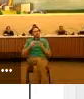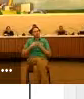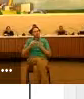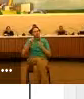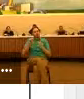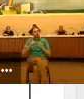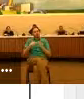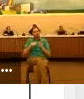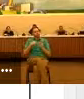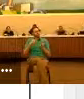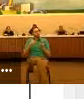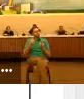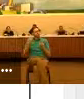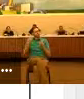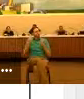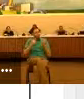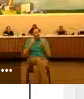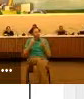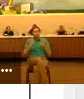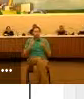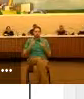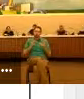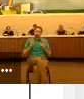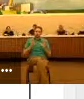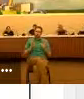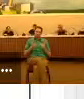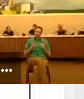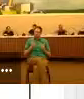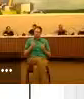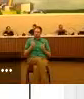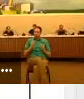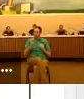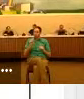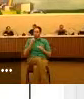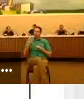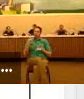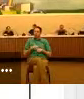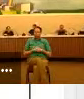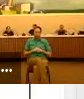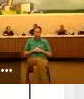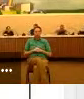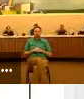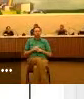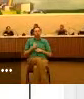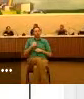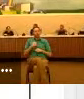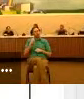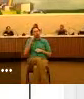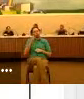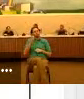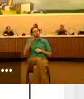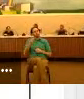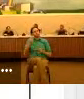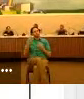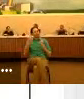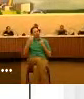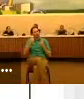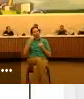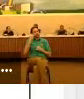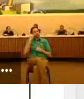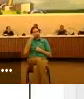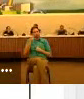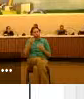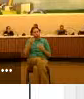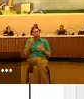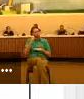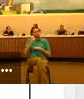southern, you might want to consider, and this is just a suggestion, that's not a requirement. I'm thinking you might want to consider whether you want to